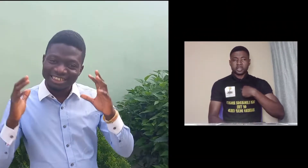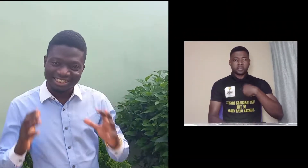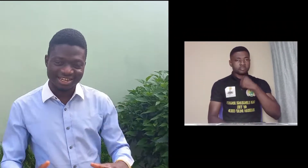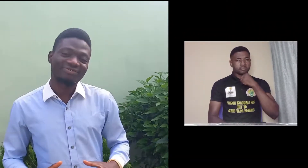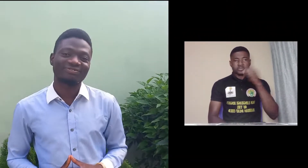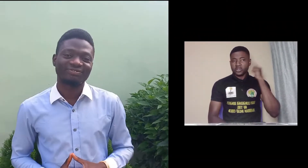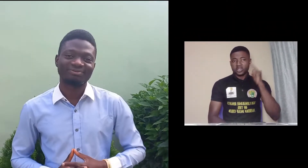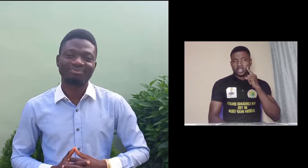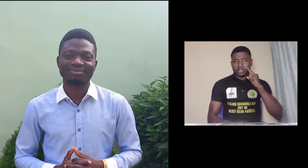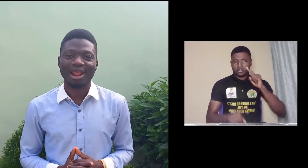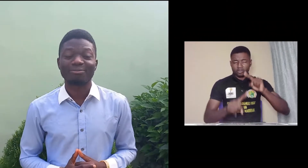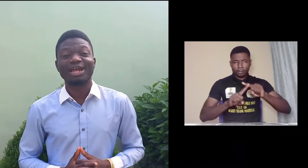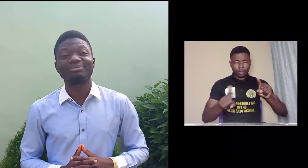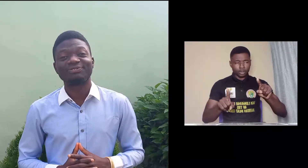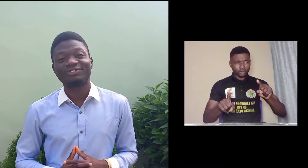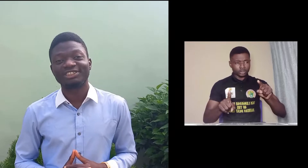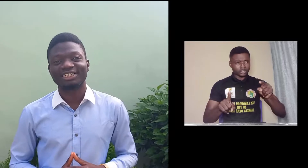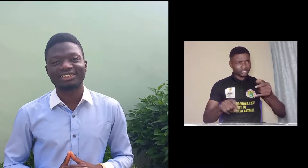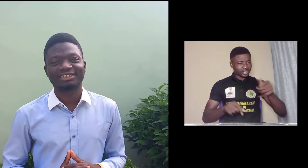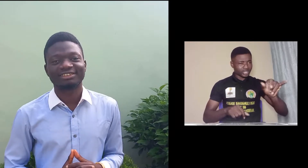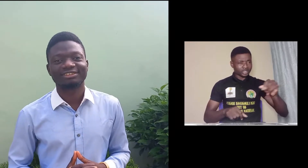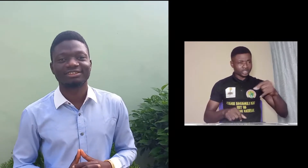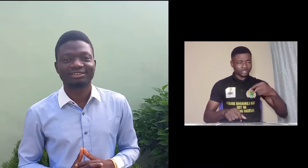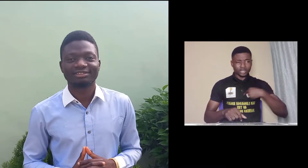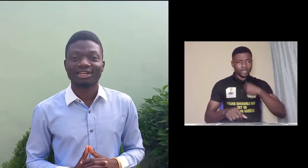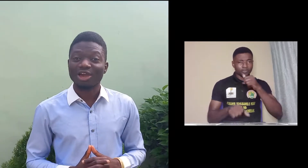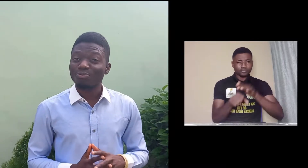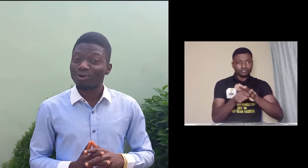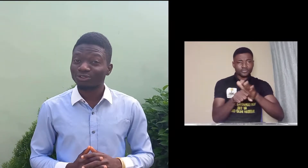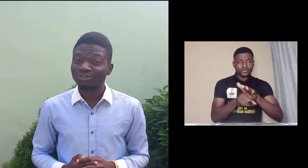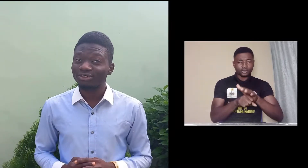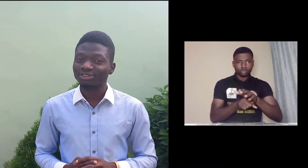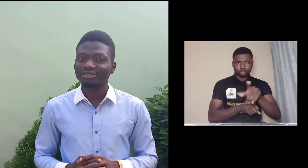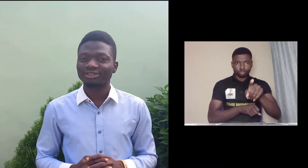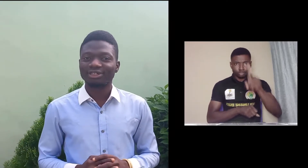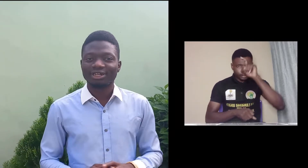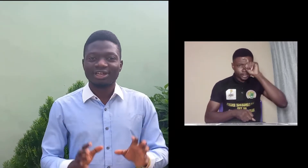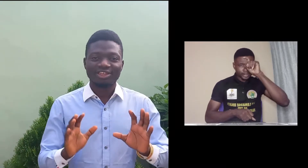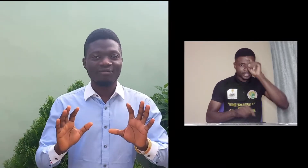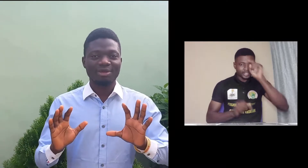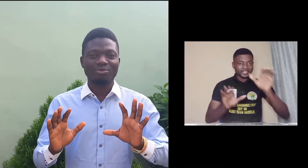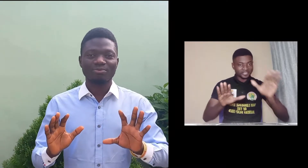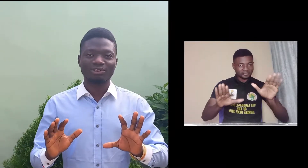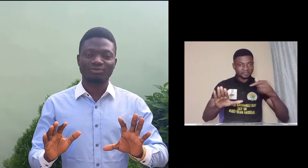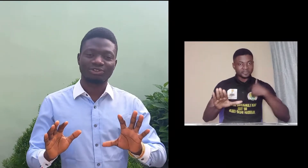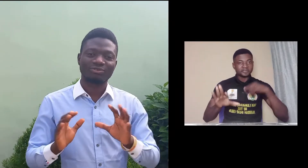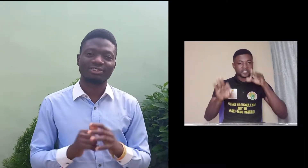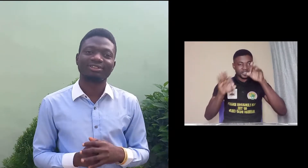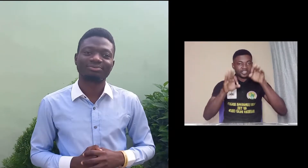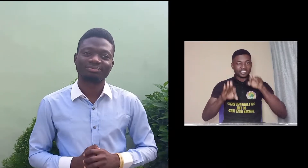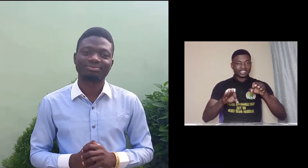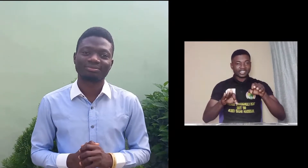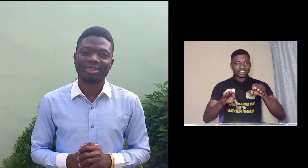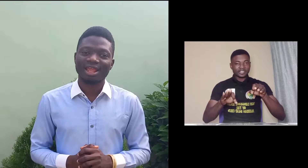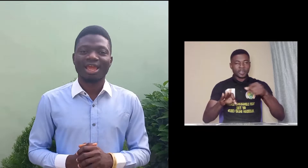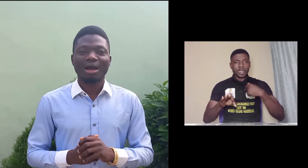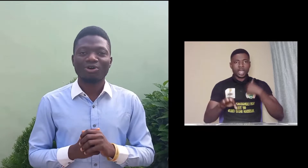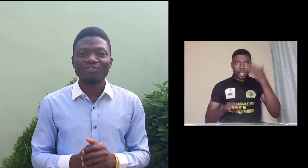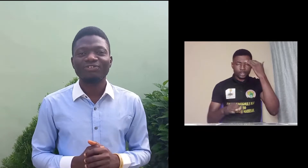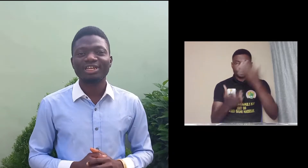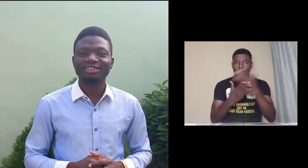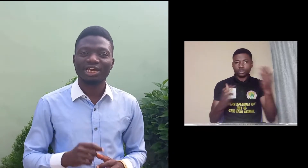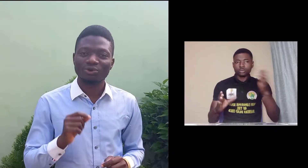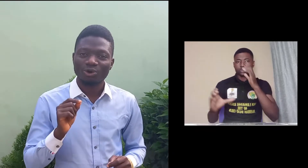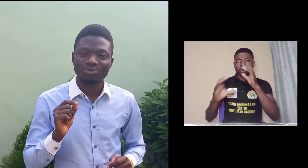I am not deaf, but I am deficient. Are you puzzled? Give me a moment to resolve it.